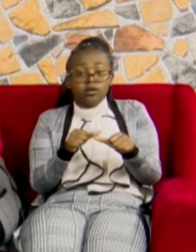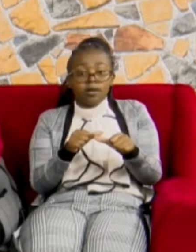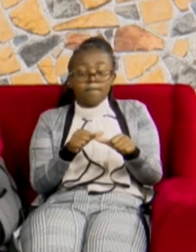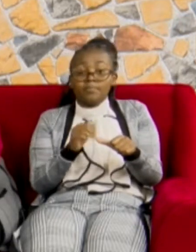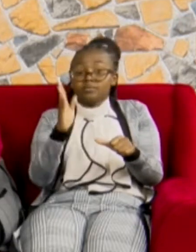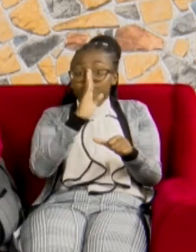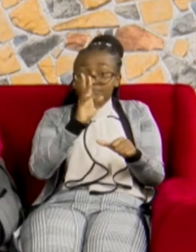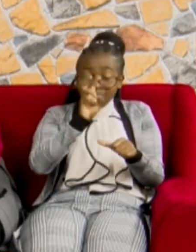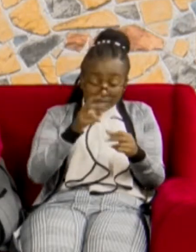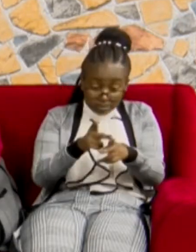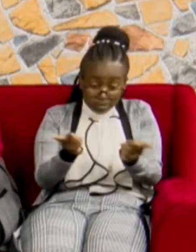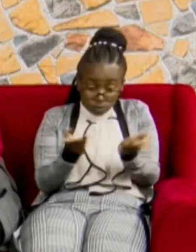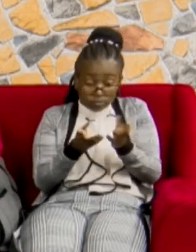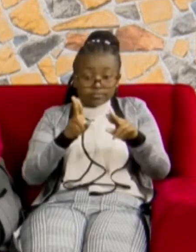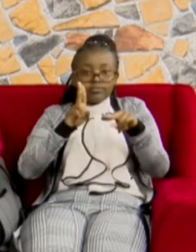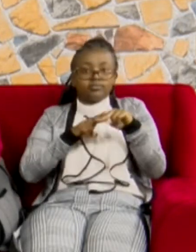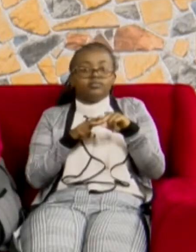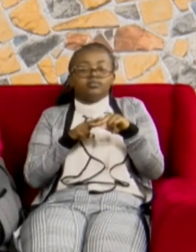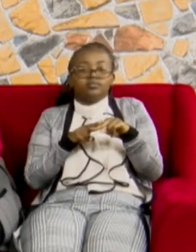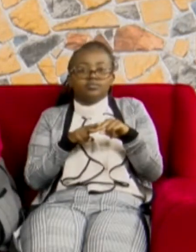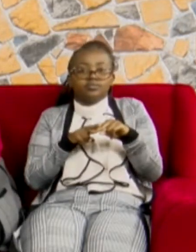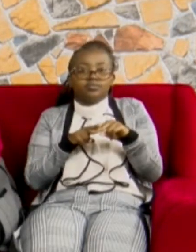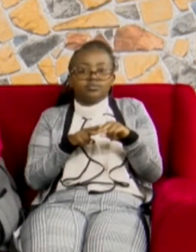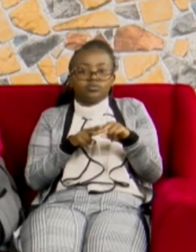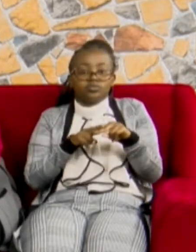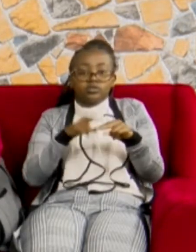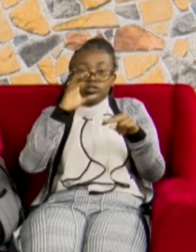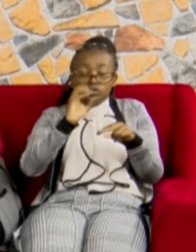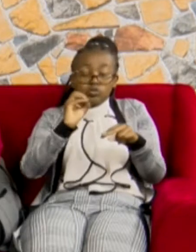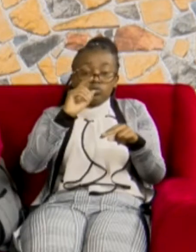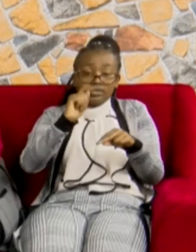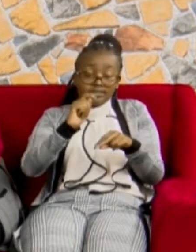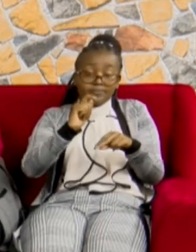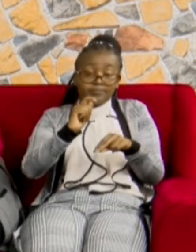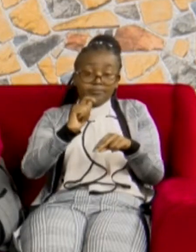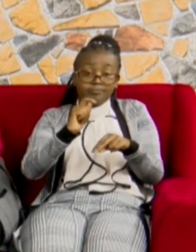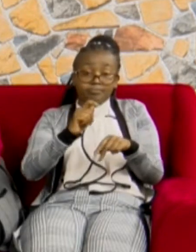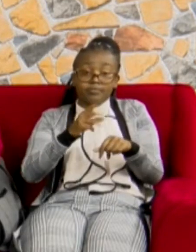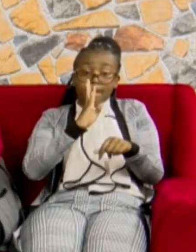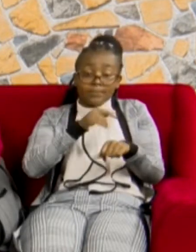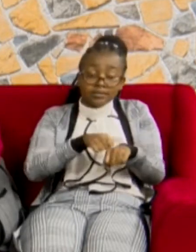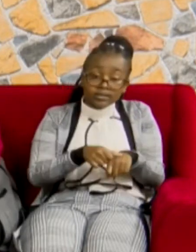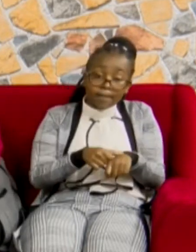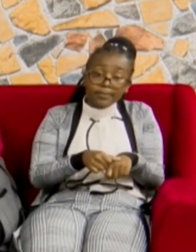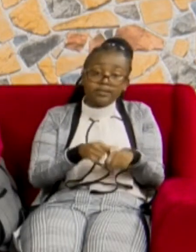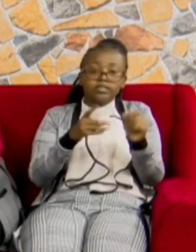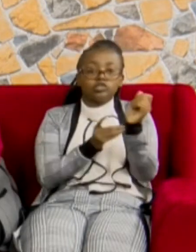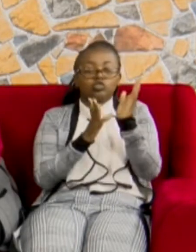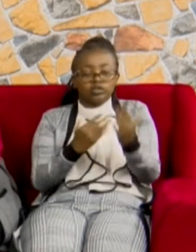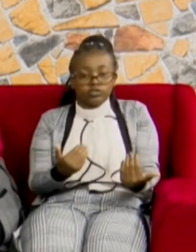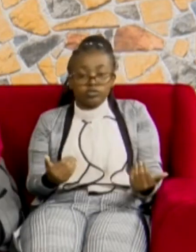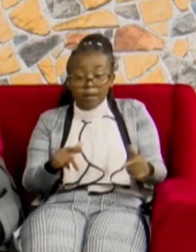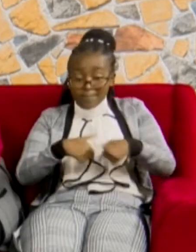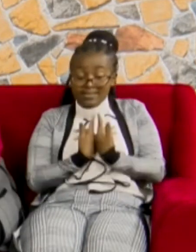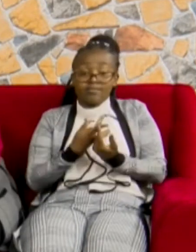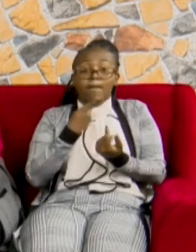not seen a place where I will sit with the occupational therapist, the speech therapist, the pediatrician, me